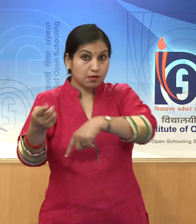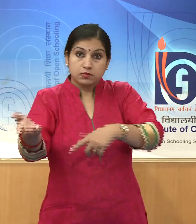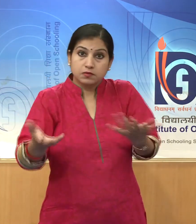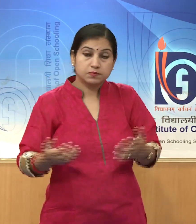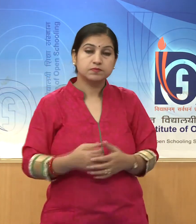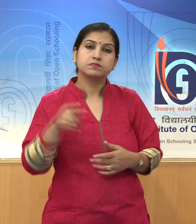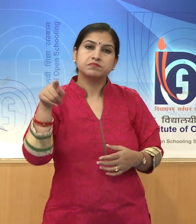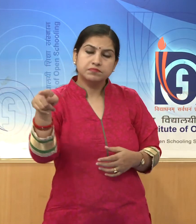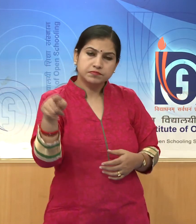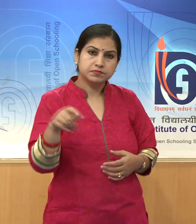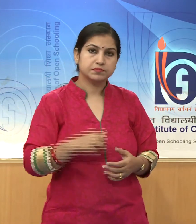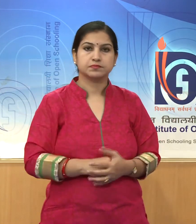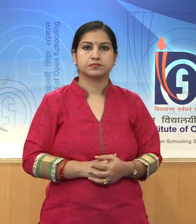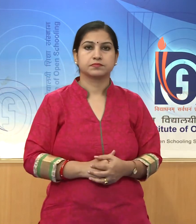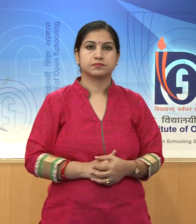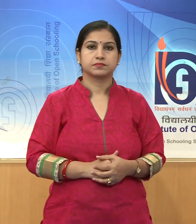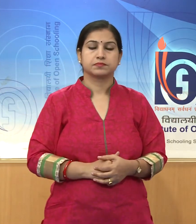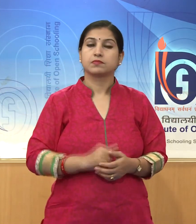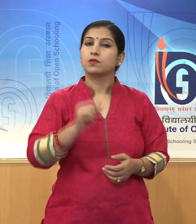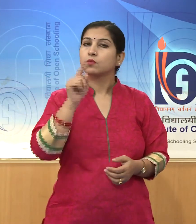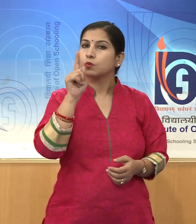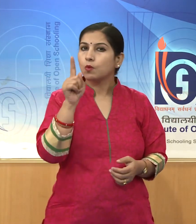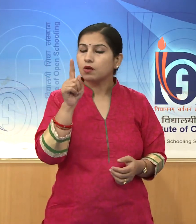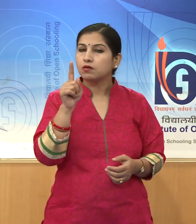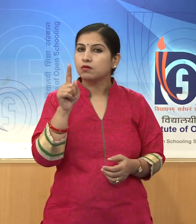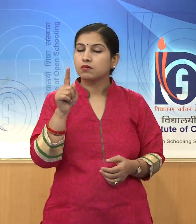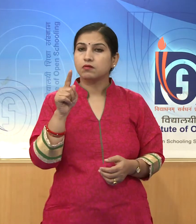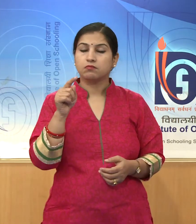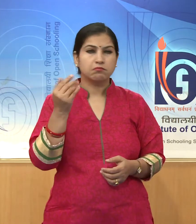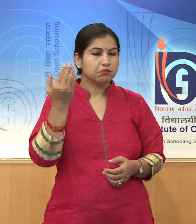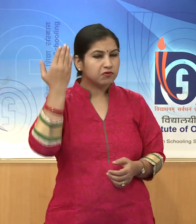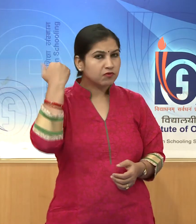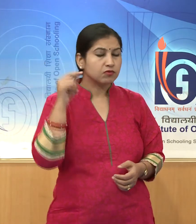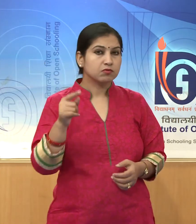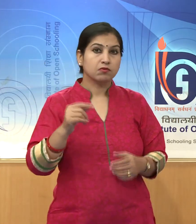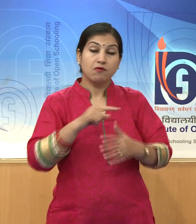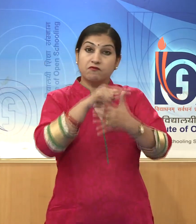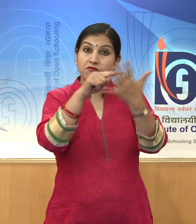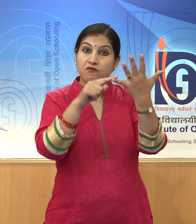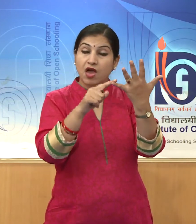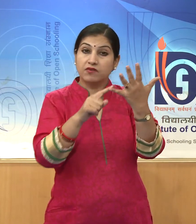Subsequently, he became one of the 5 top